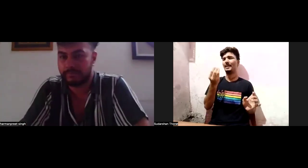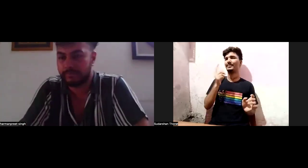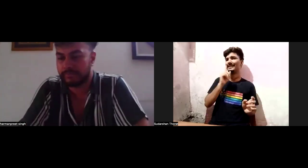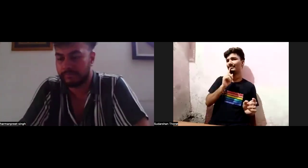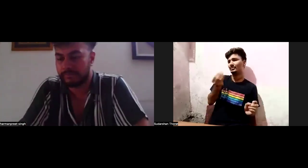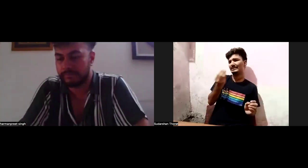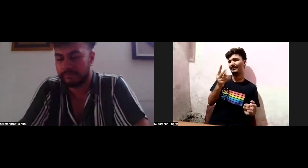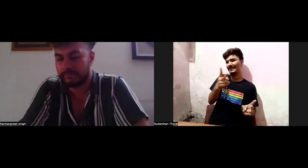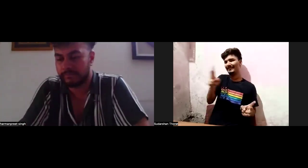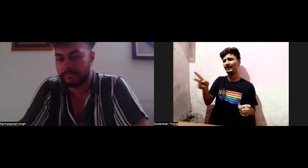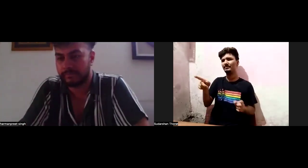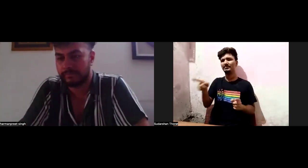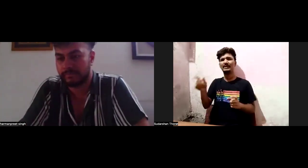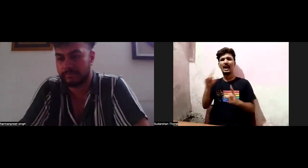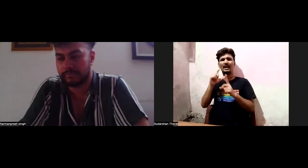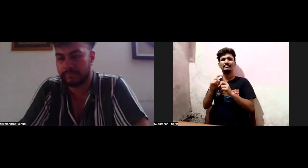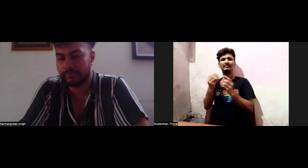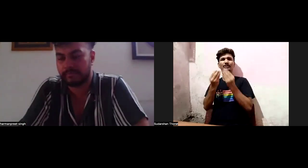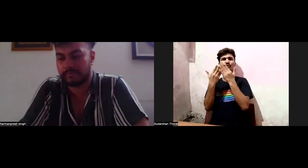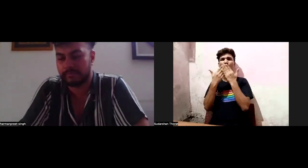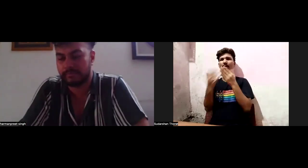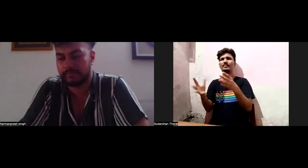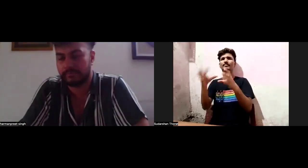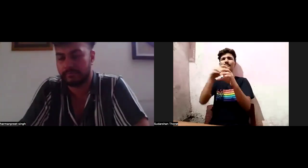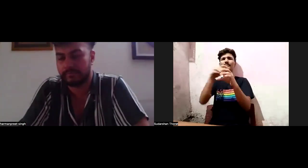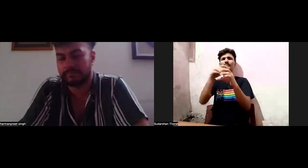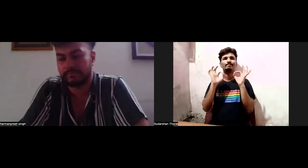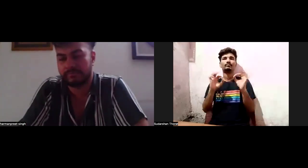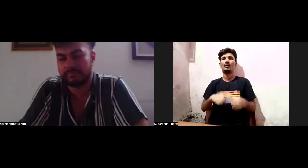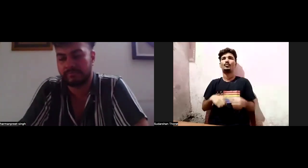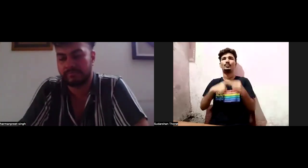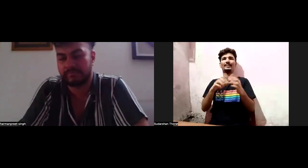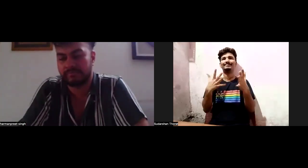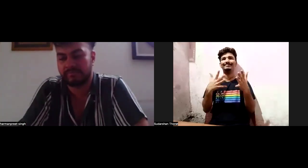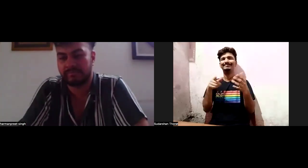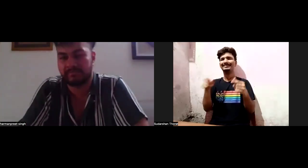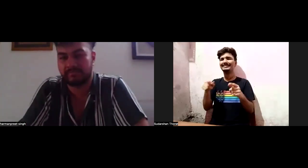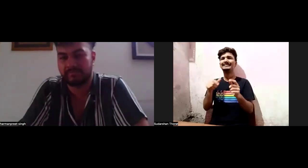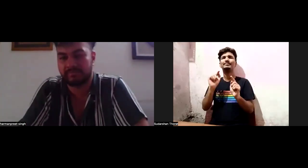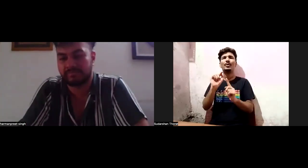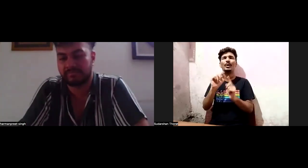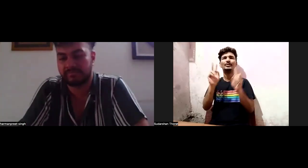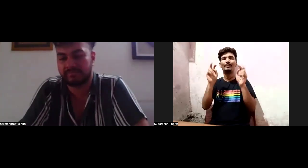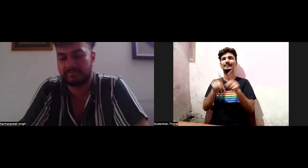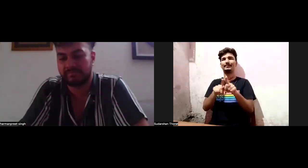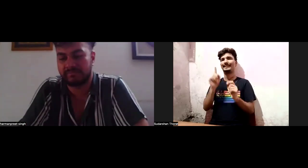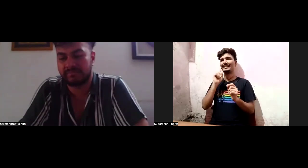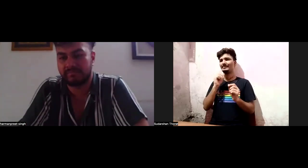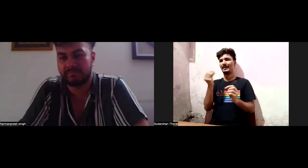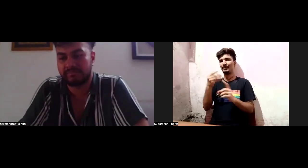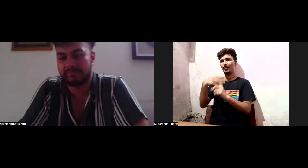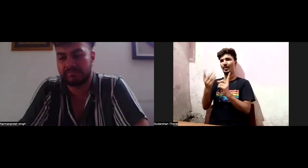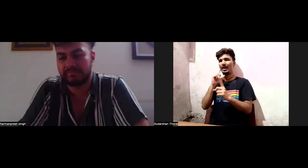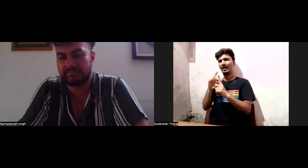is the communication. So with some deaf people, they are included in the school. They are not included in the